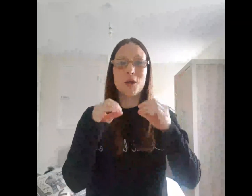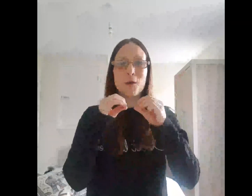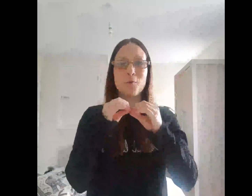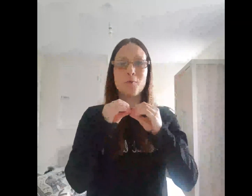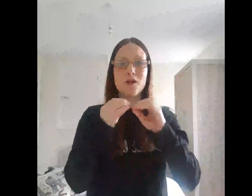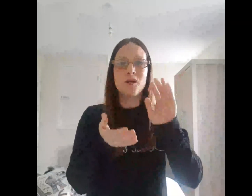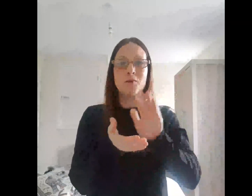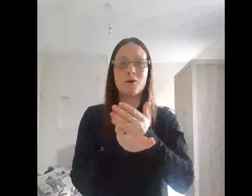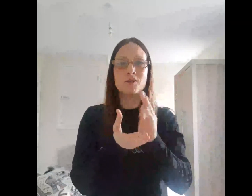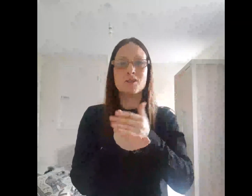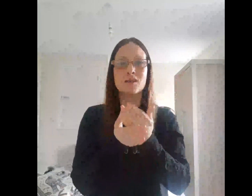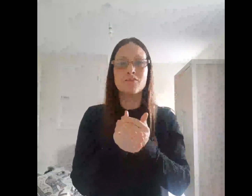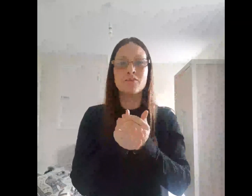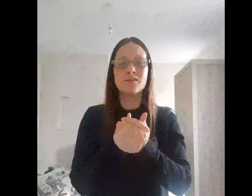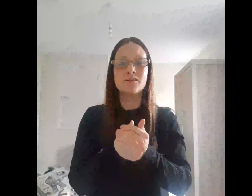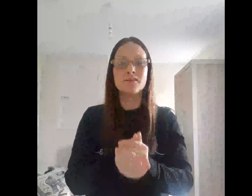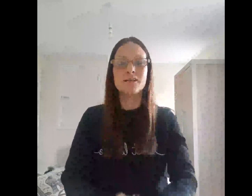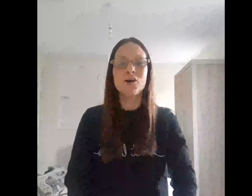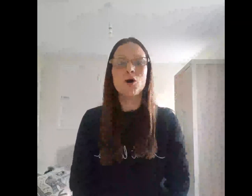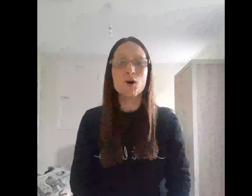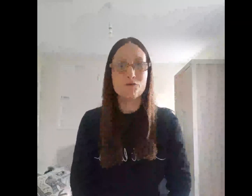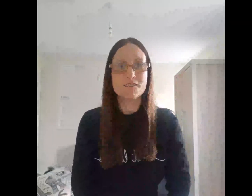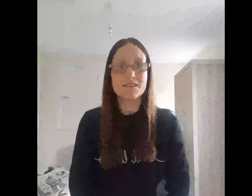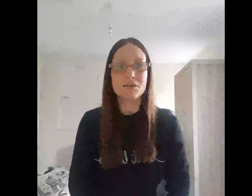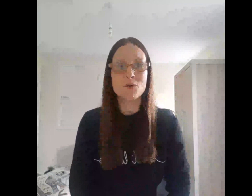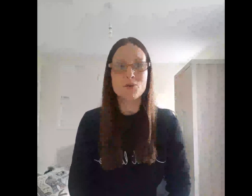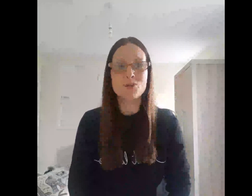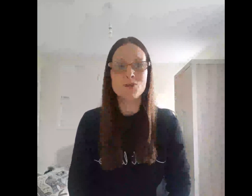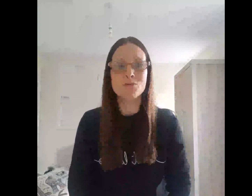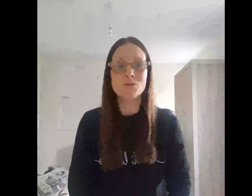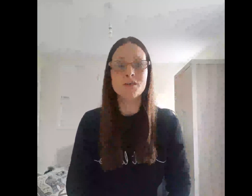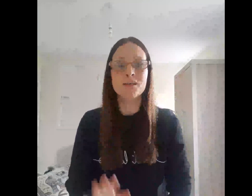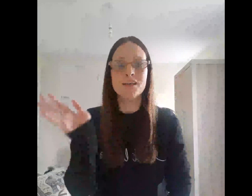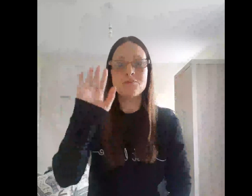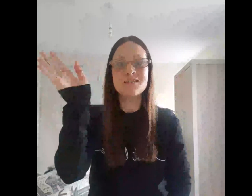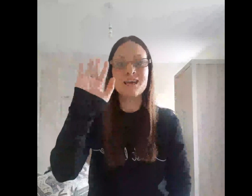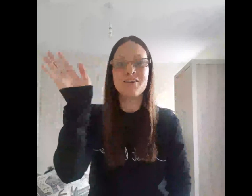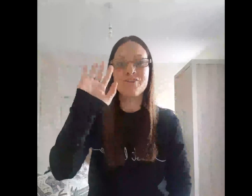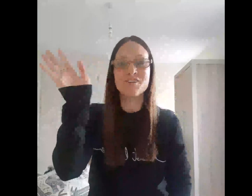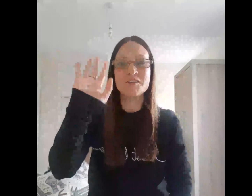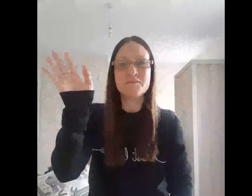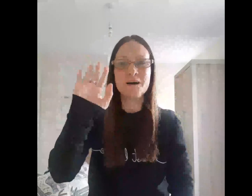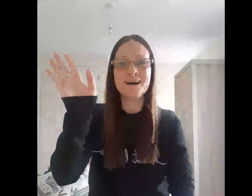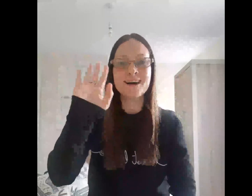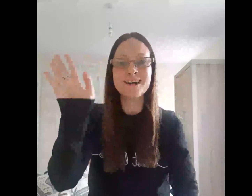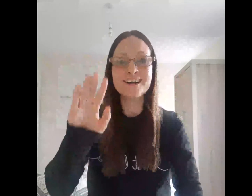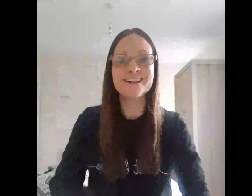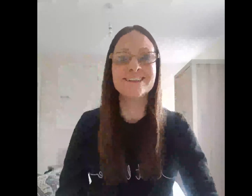and be positive. Hopefully see you all soon. Keep safe. Bye.